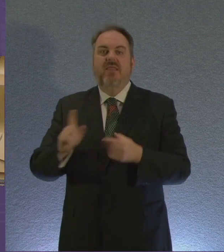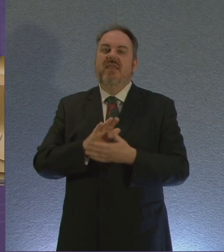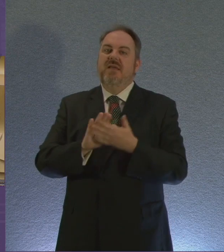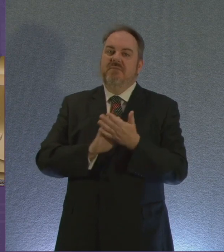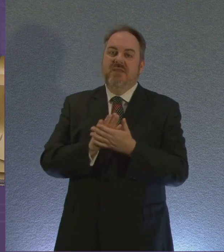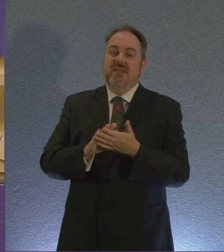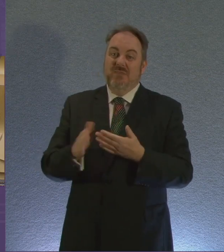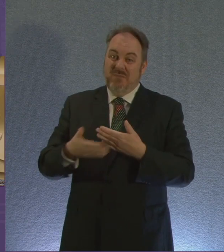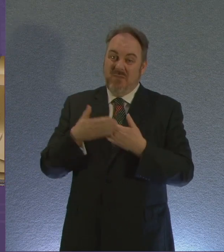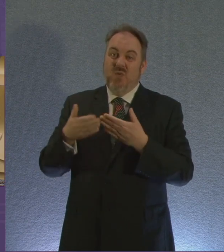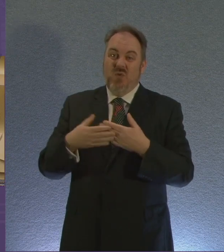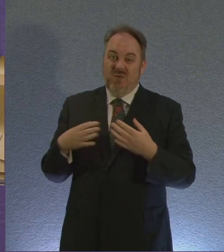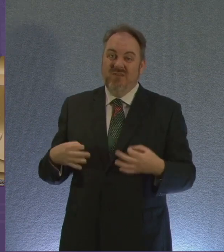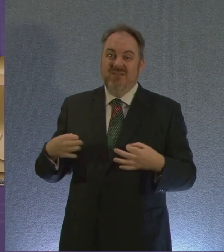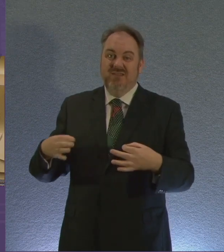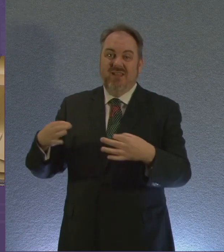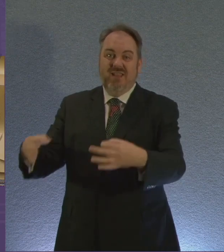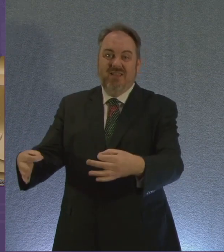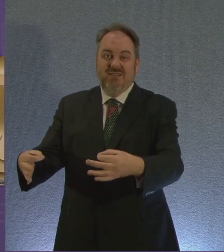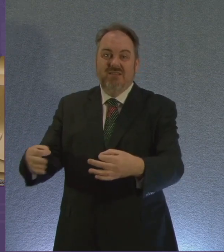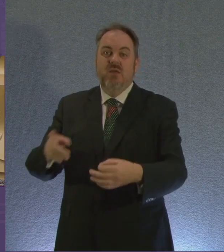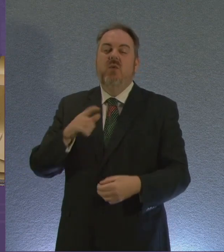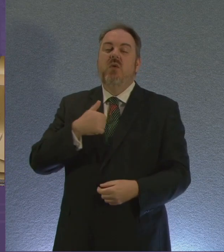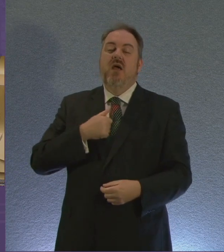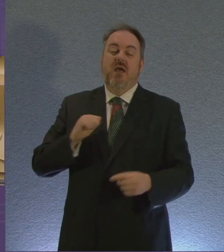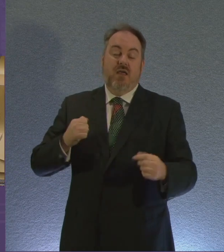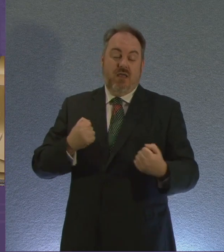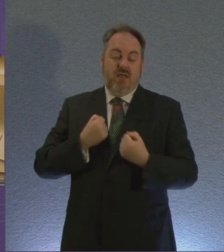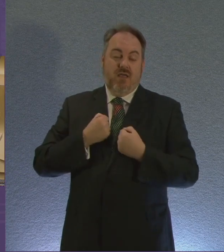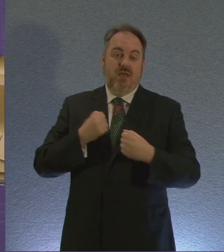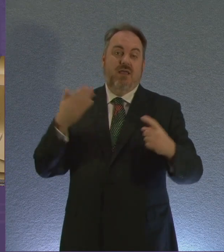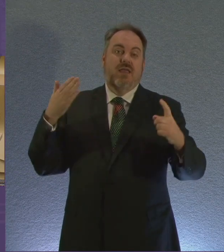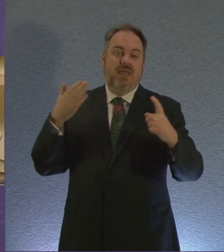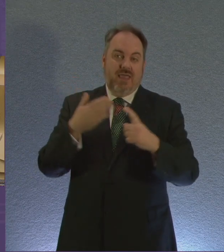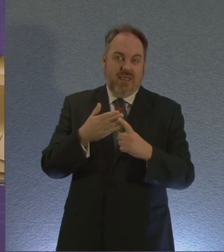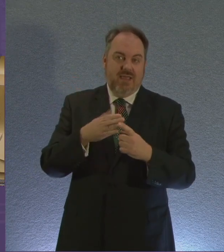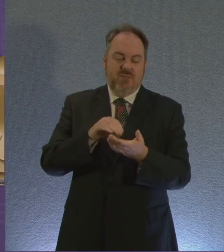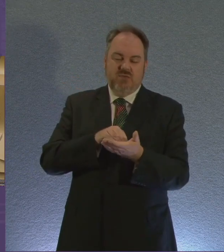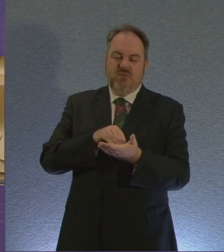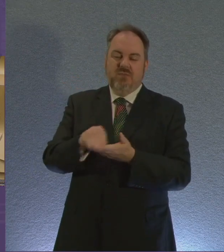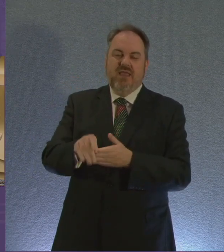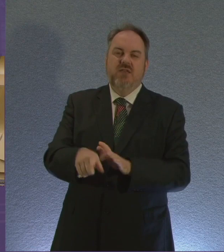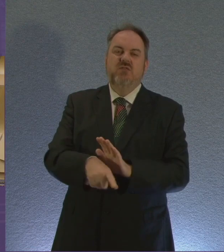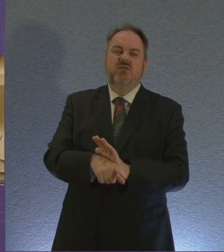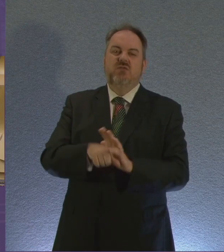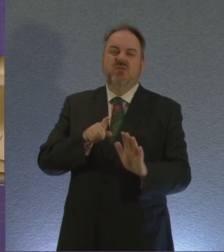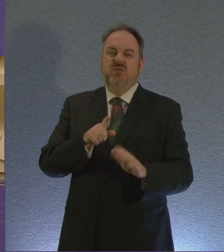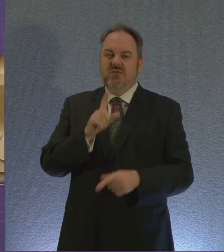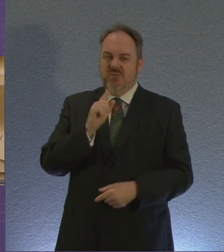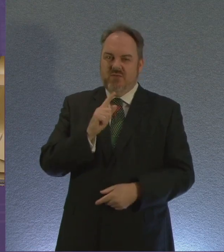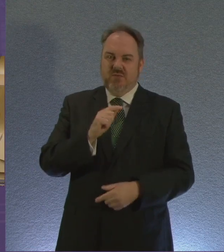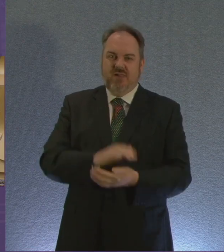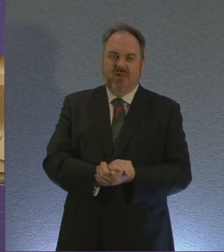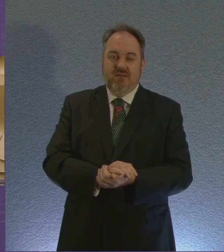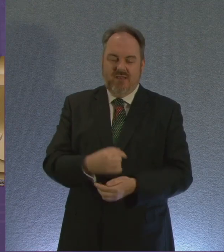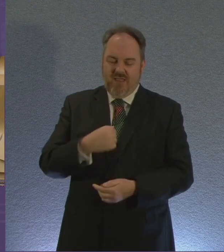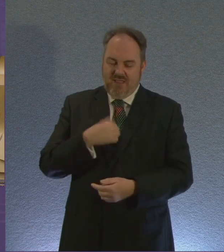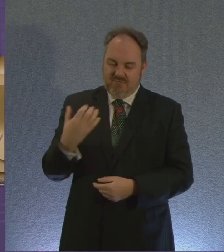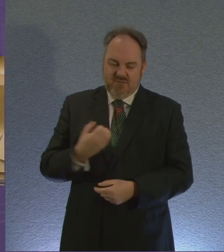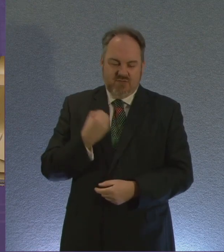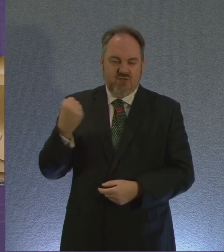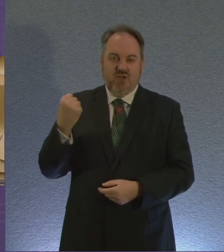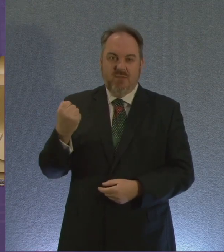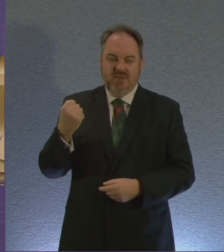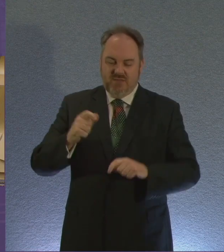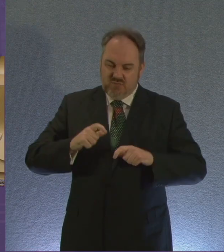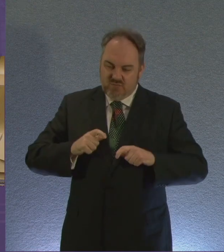humanly possible to deliver this payment as soon as practically achievable. There is a resolute determination from me and from